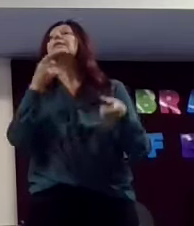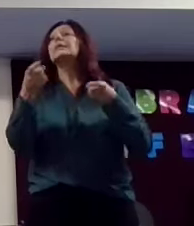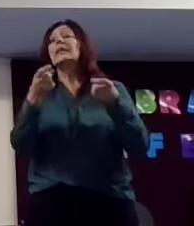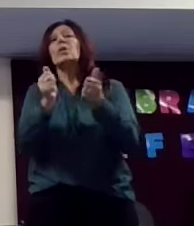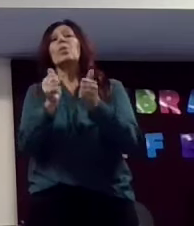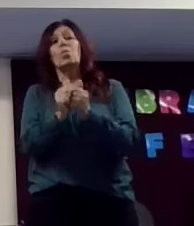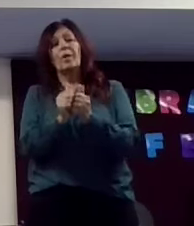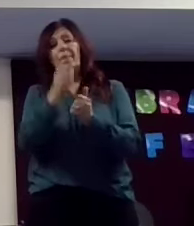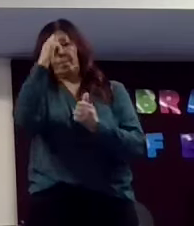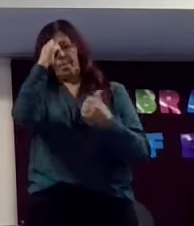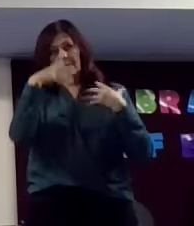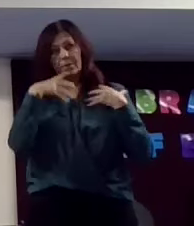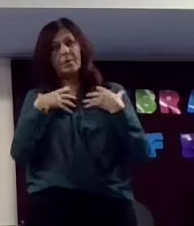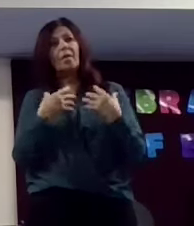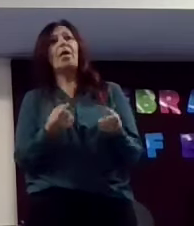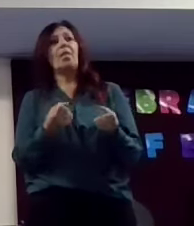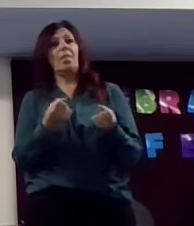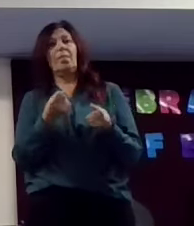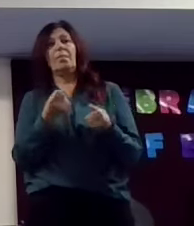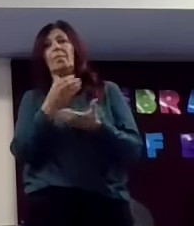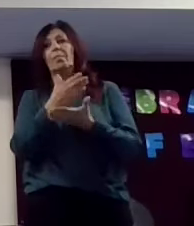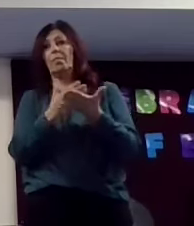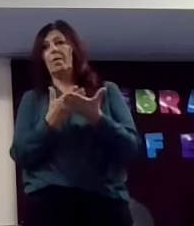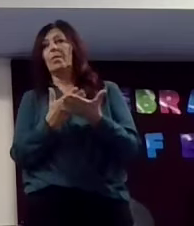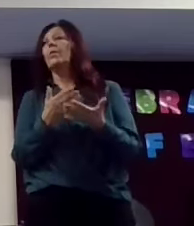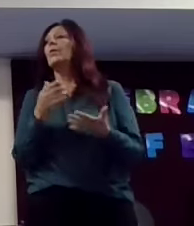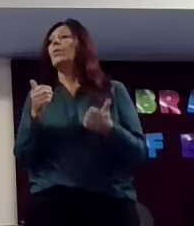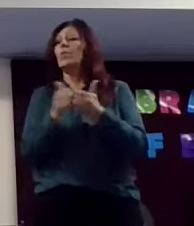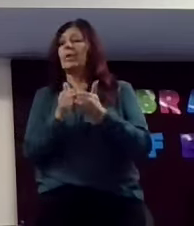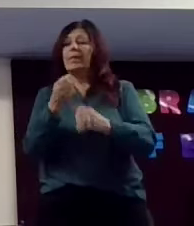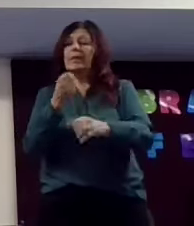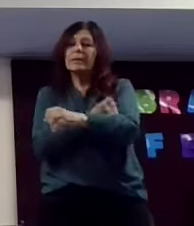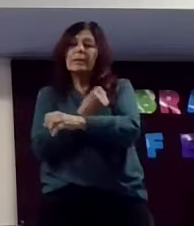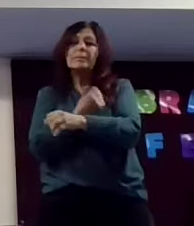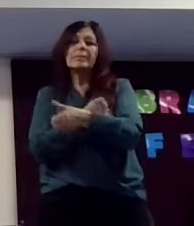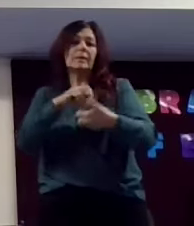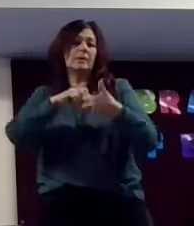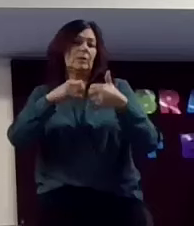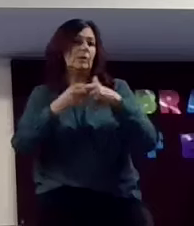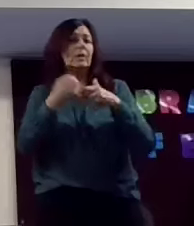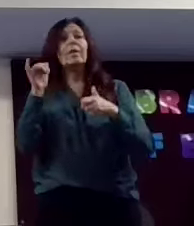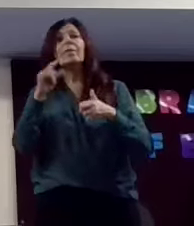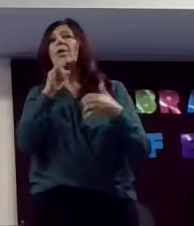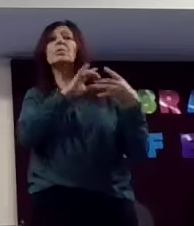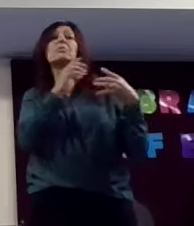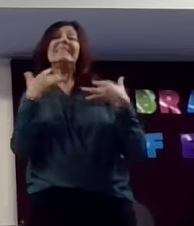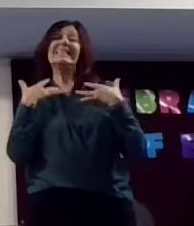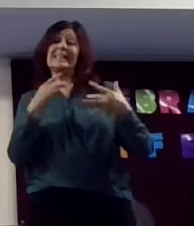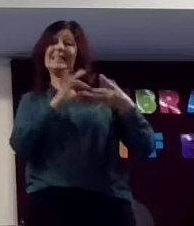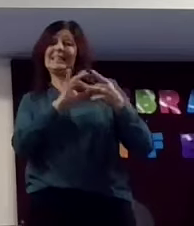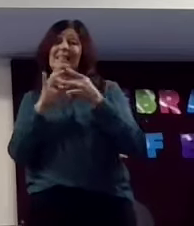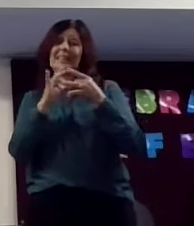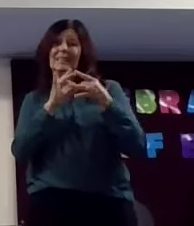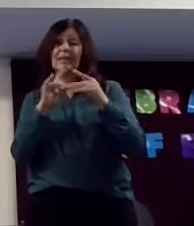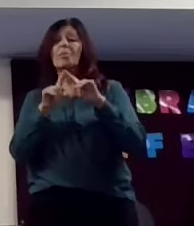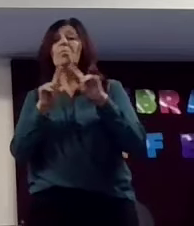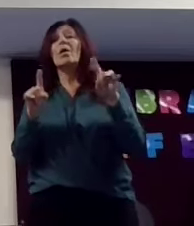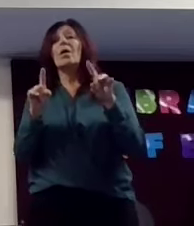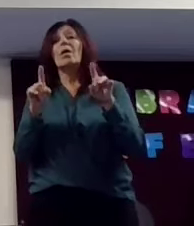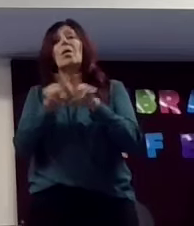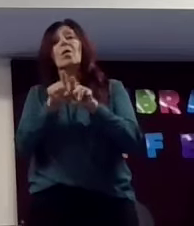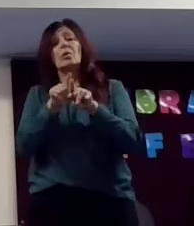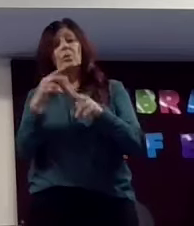dealing with the mental health issues that we have, with the substance abuse issues. And those usually go hand in hand. But also, when